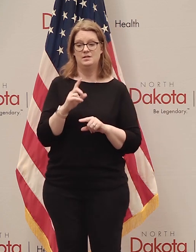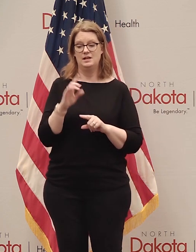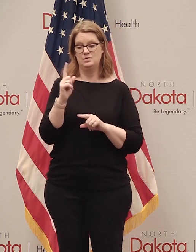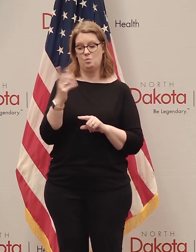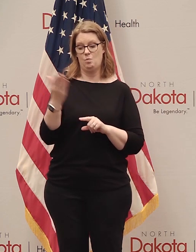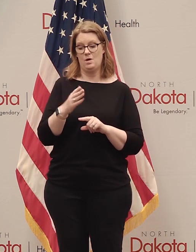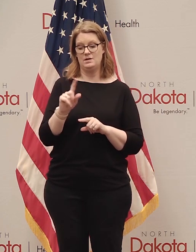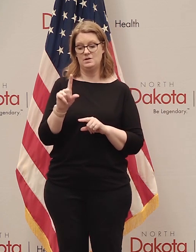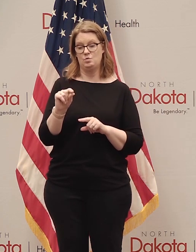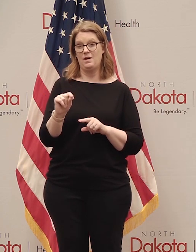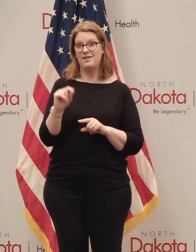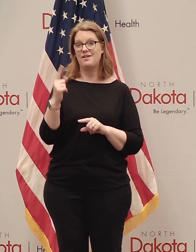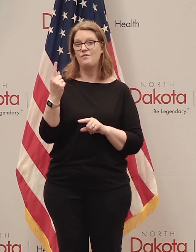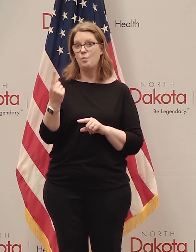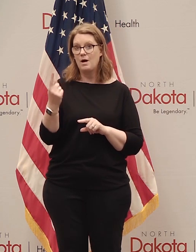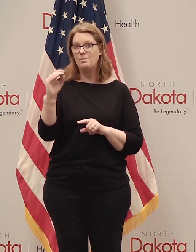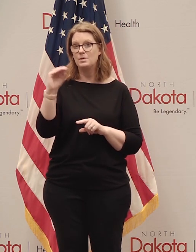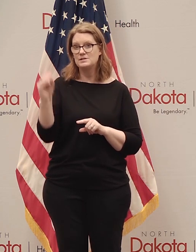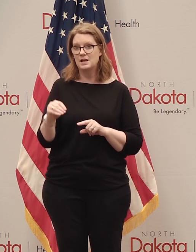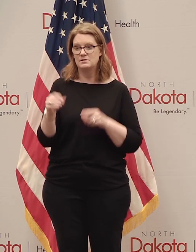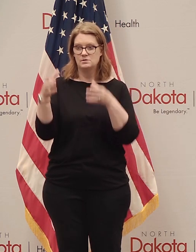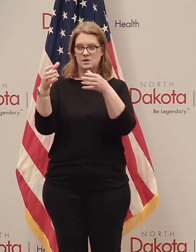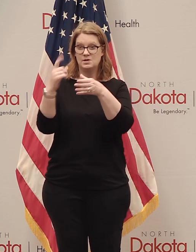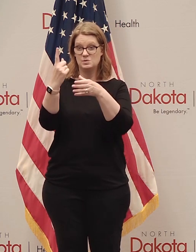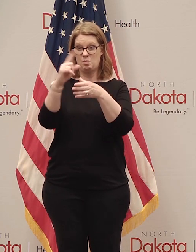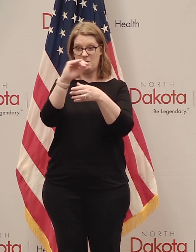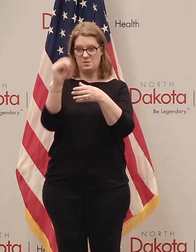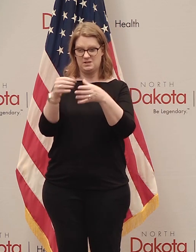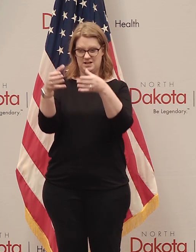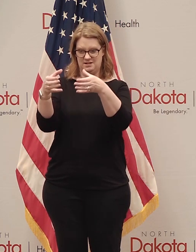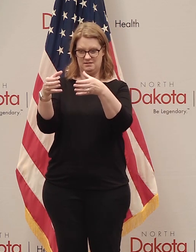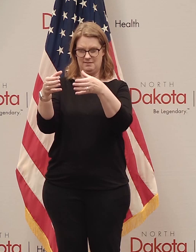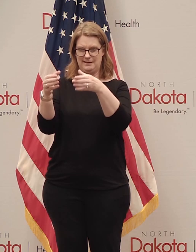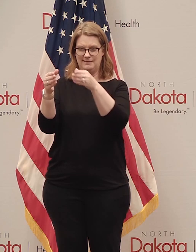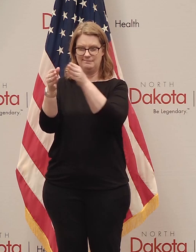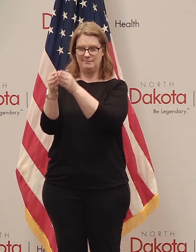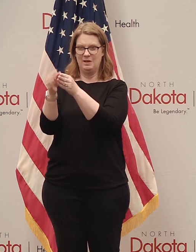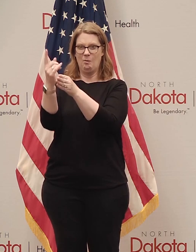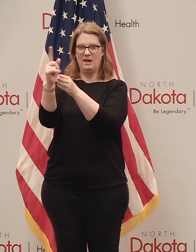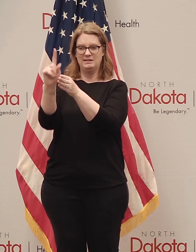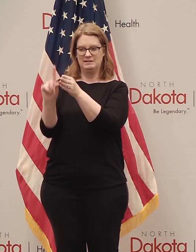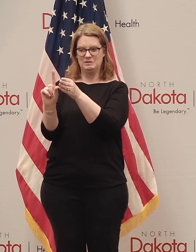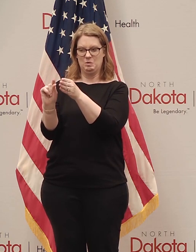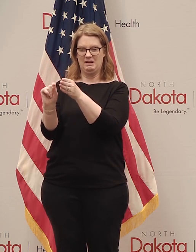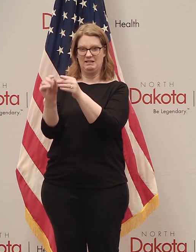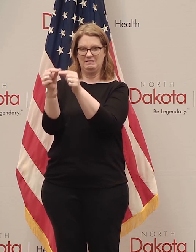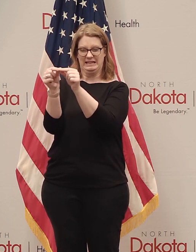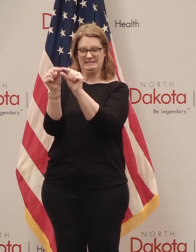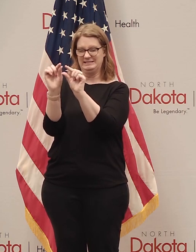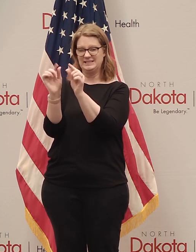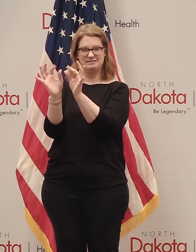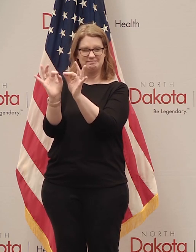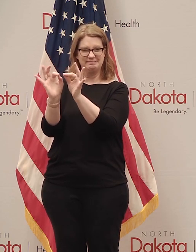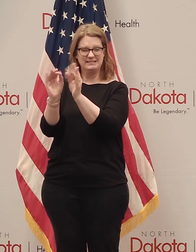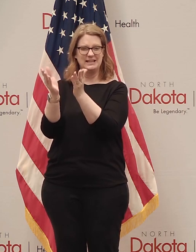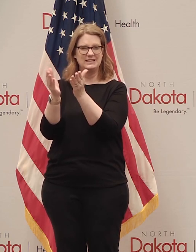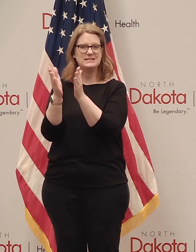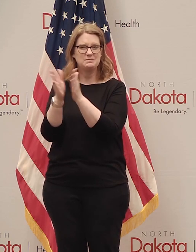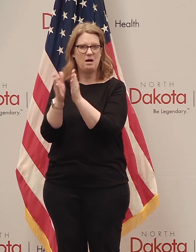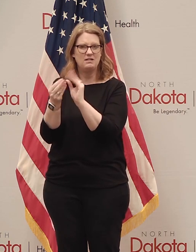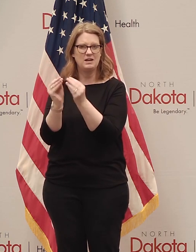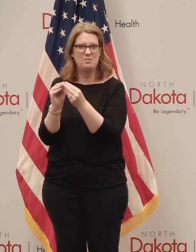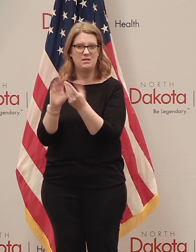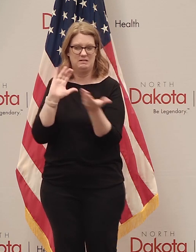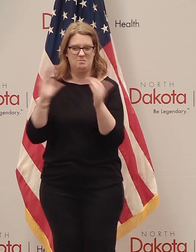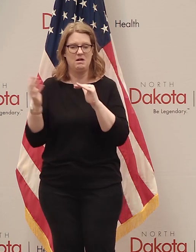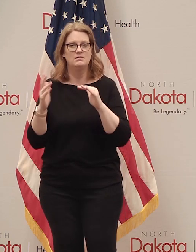those here in North Dakota. So again, the gratitude that we share that North Dakota has largely been spared from the ravages of